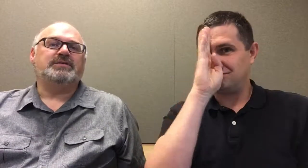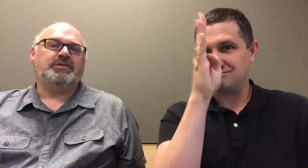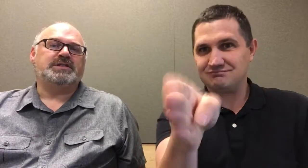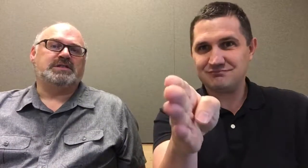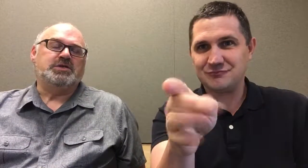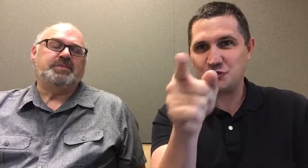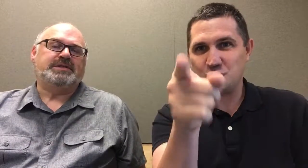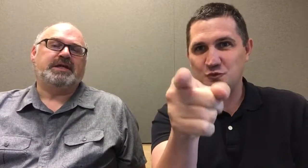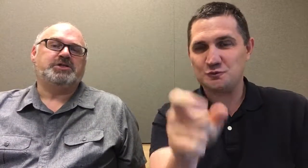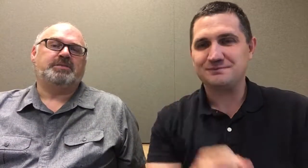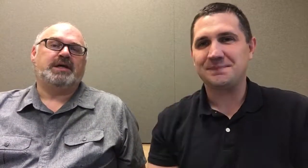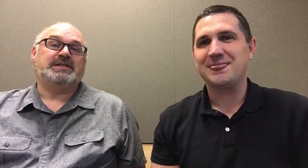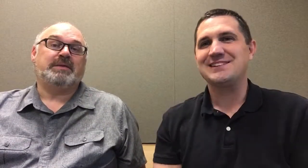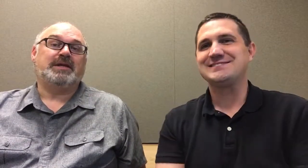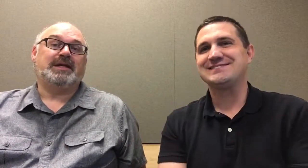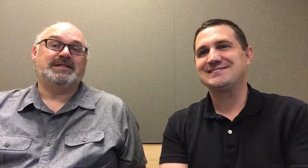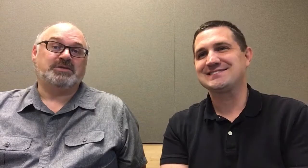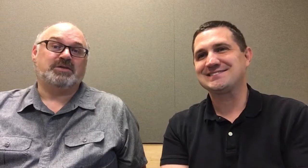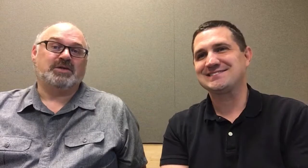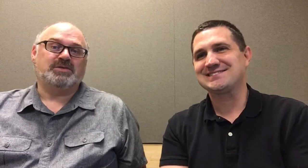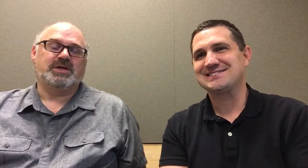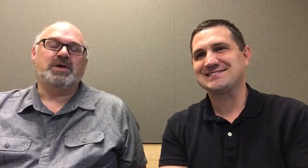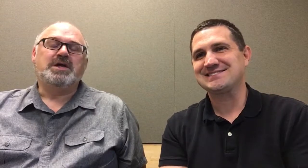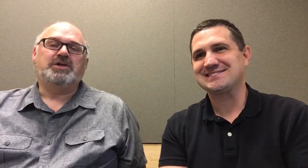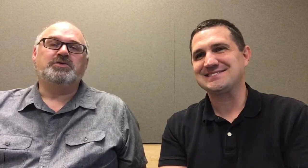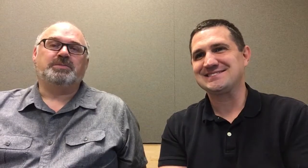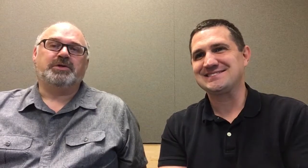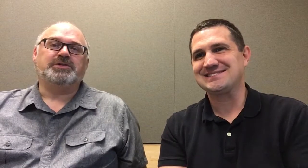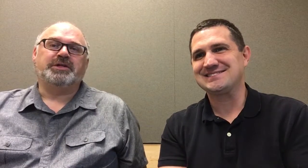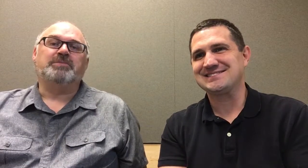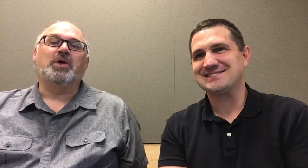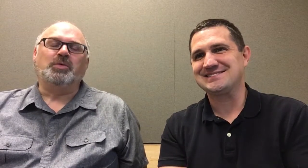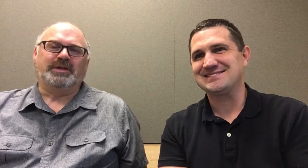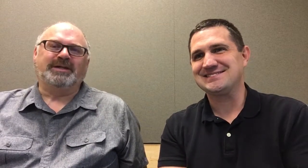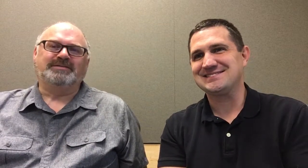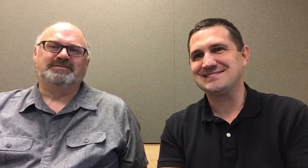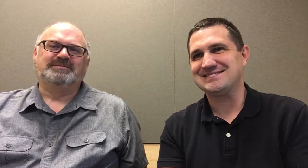It's easy for this new potential boss to maybe get in touch with you. So use your personal number only.